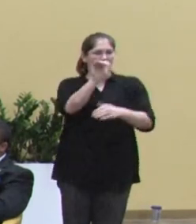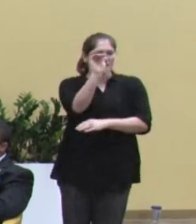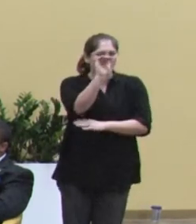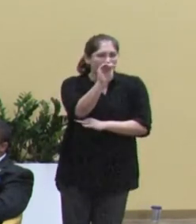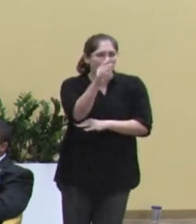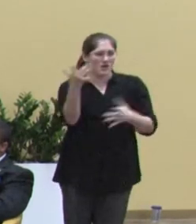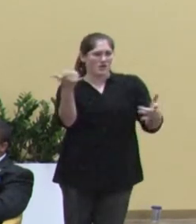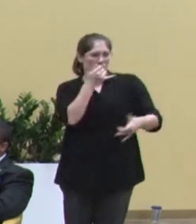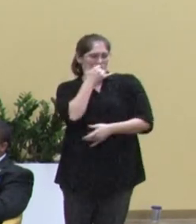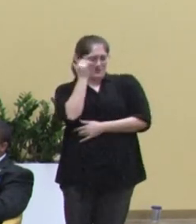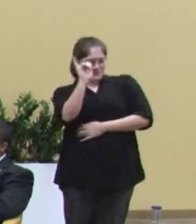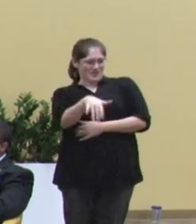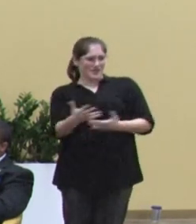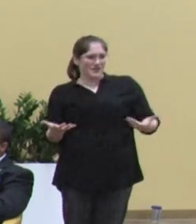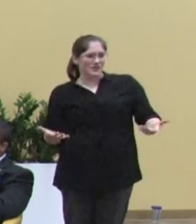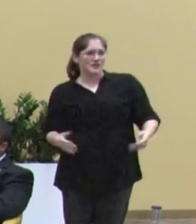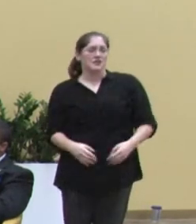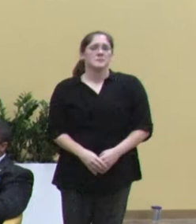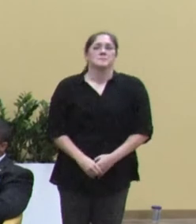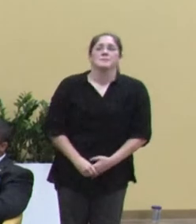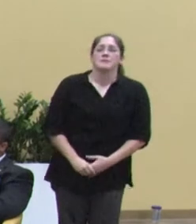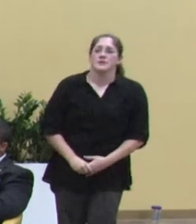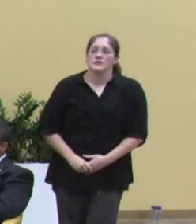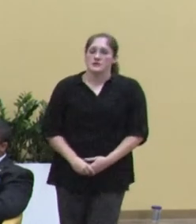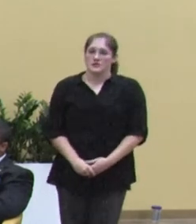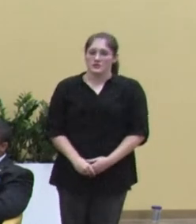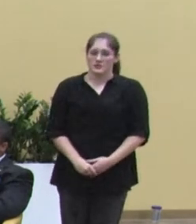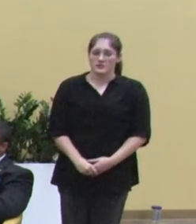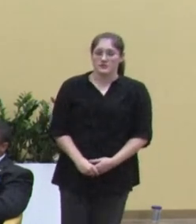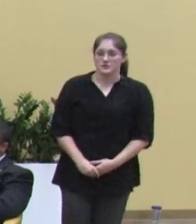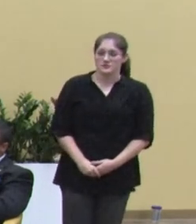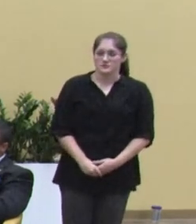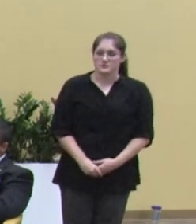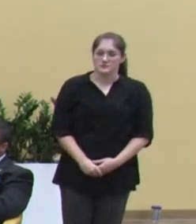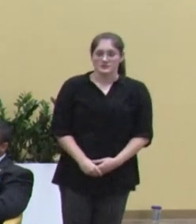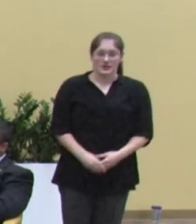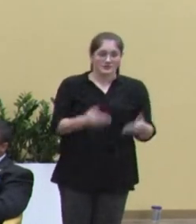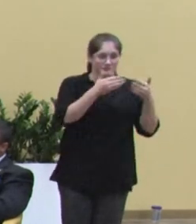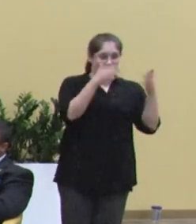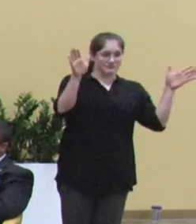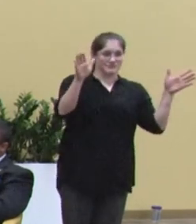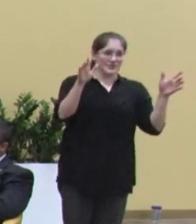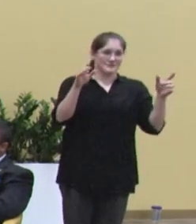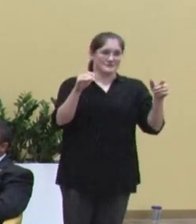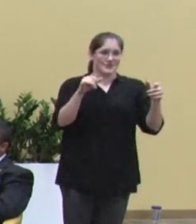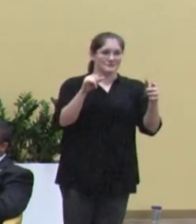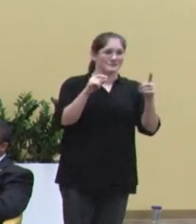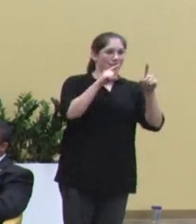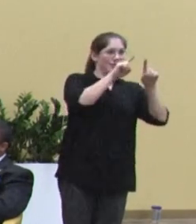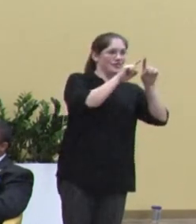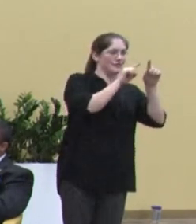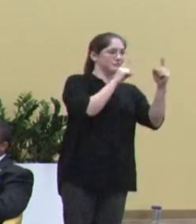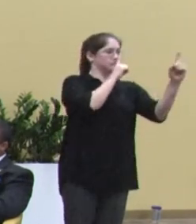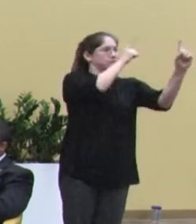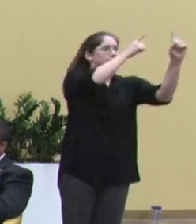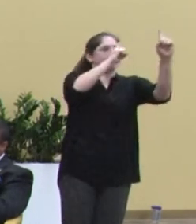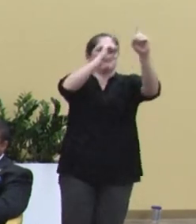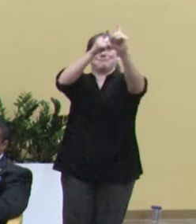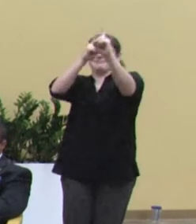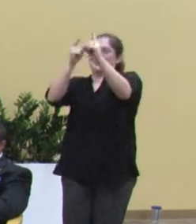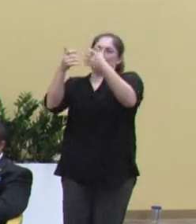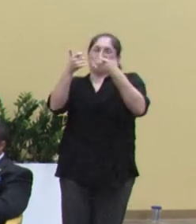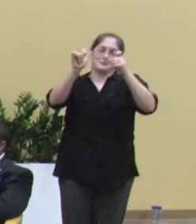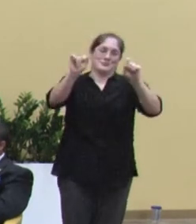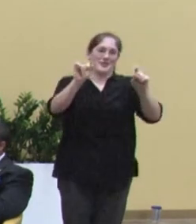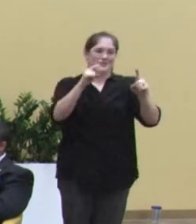what's up with that? You know, and so again, far range and wide range, and I don't know if I hit all the buttons, but I'm trying to hit them all.